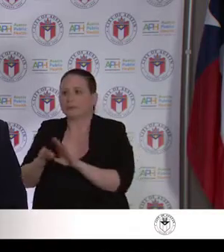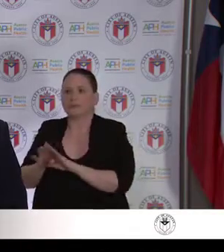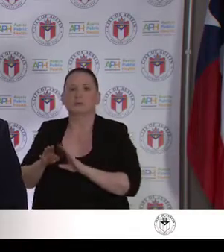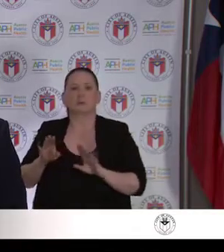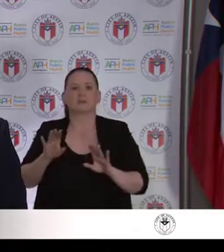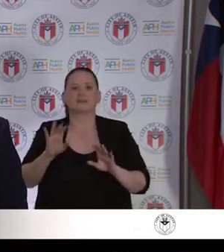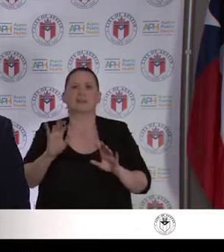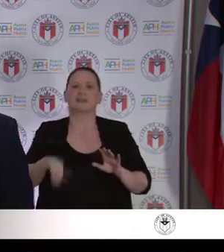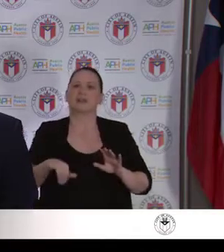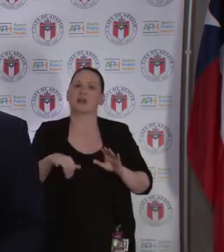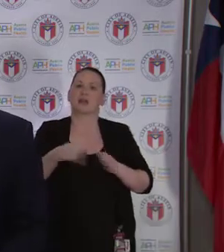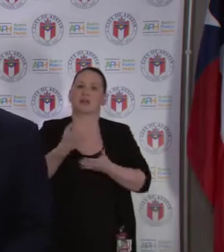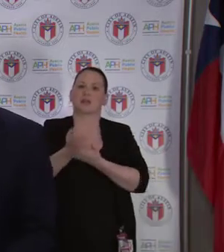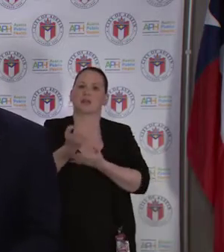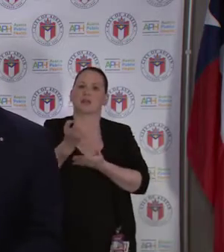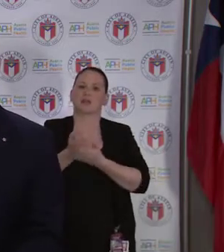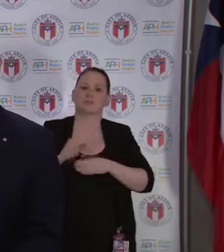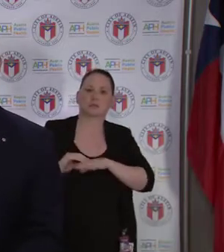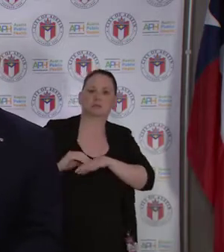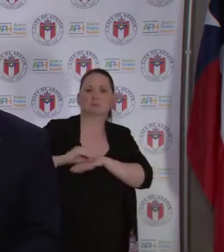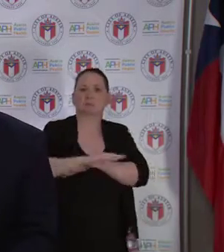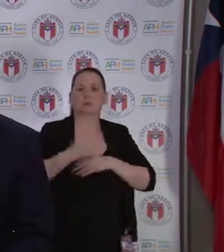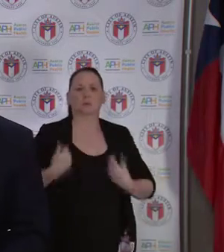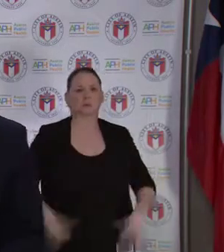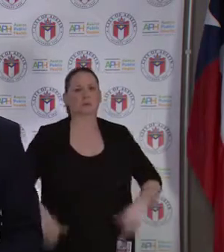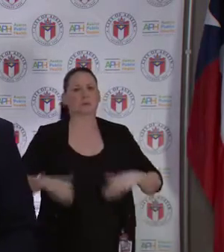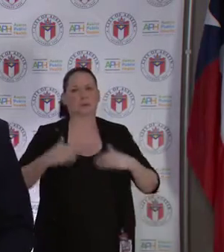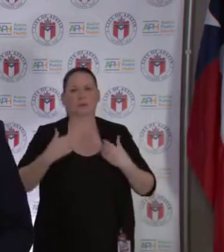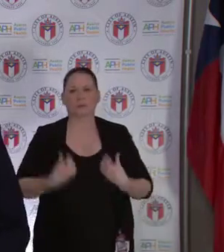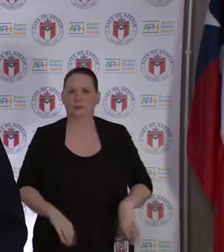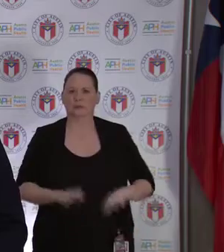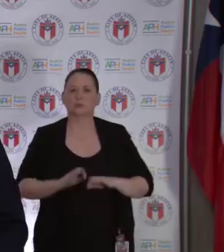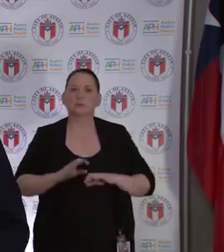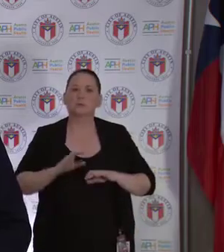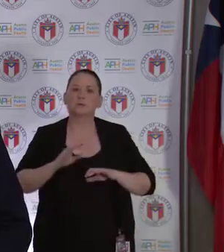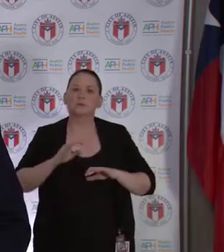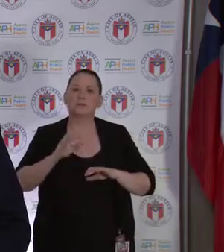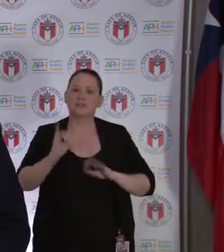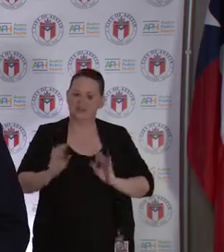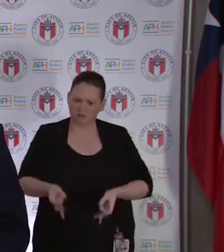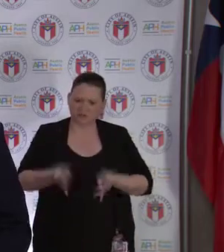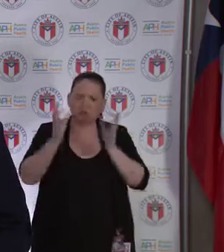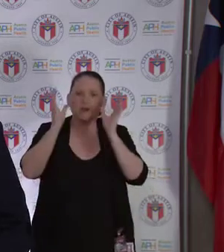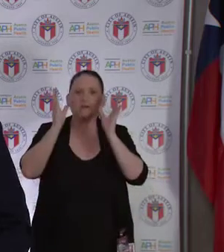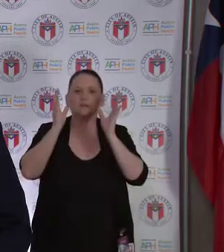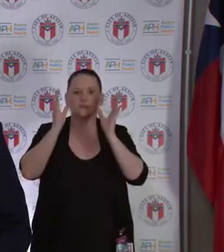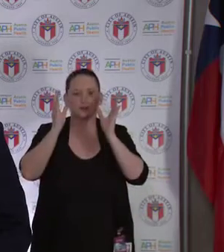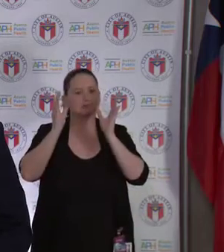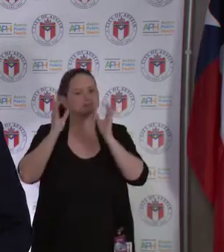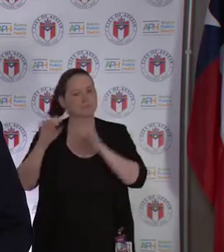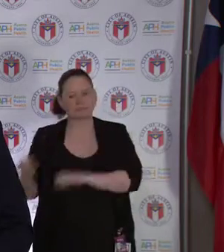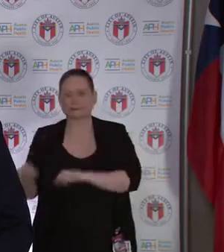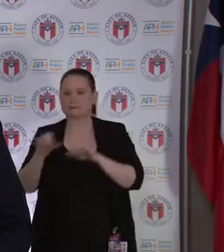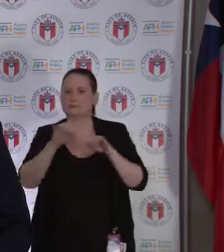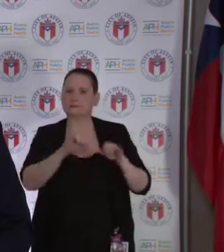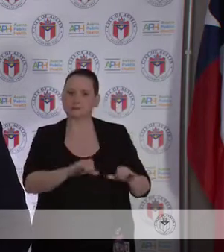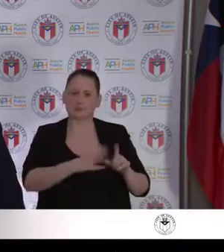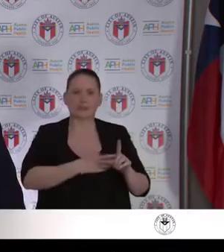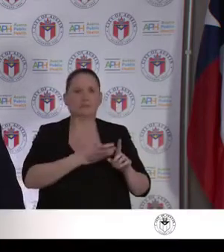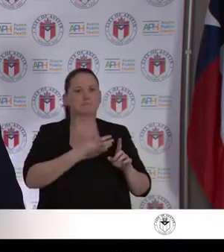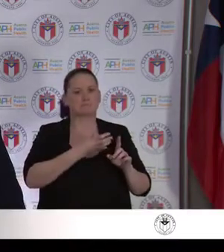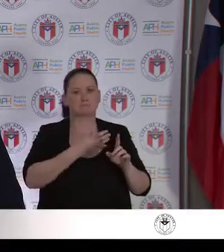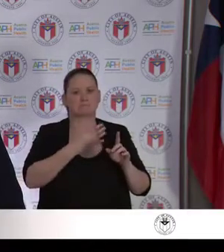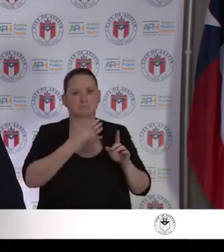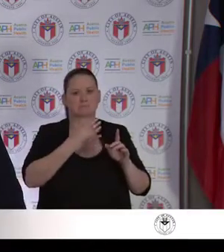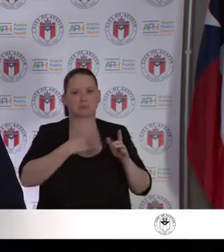virus, that economic harm is really at this point a crisis that is every bit as large as is